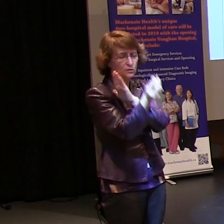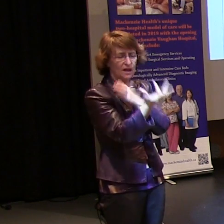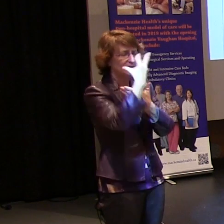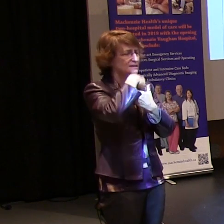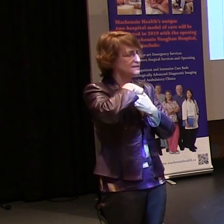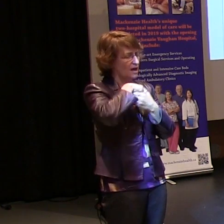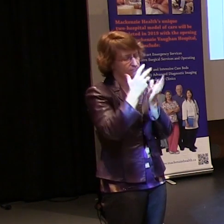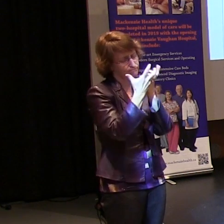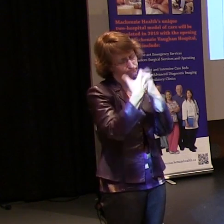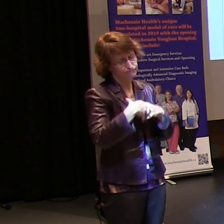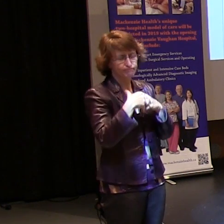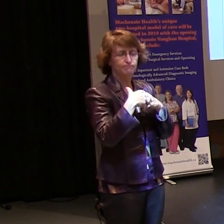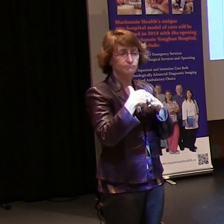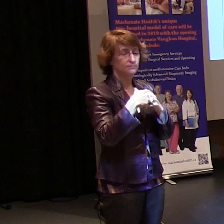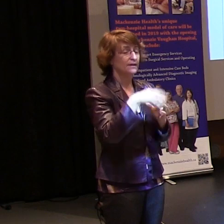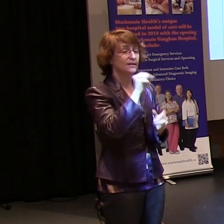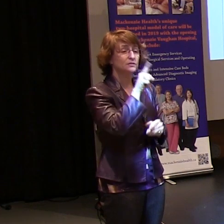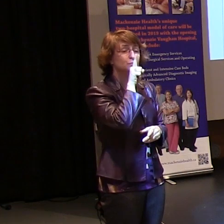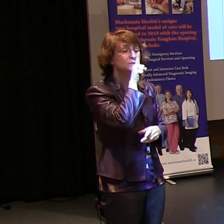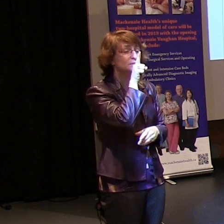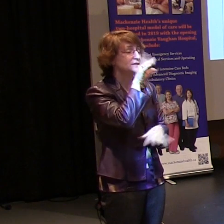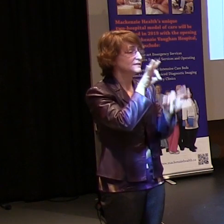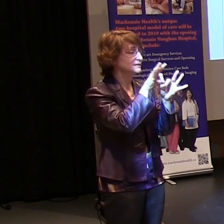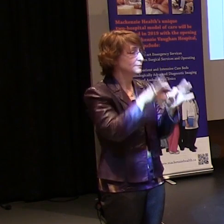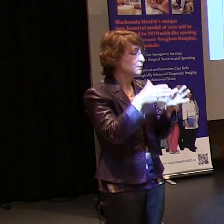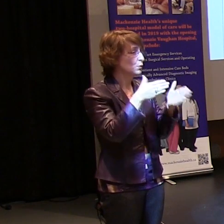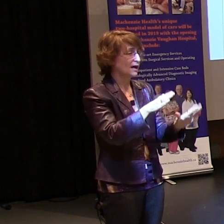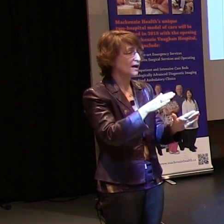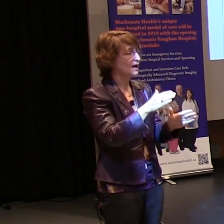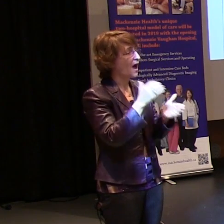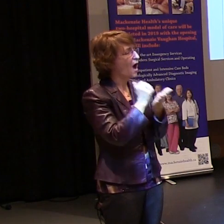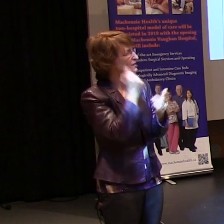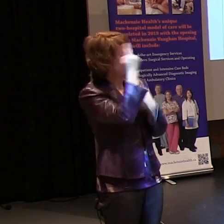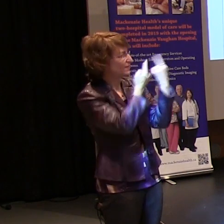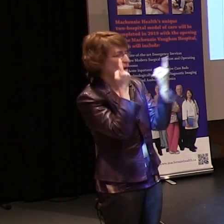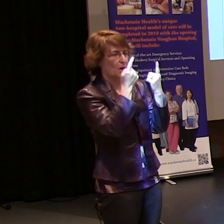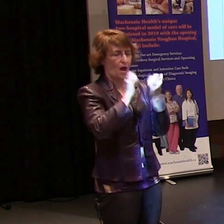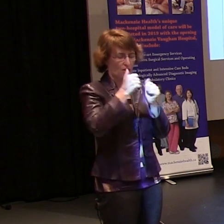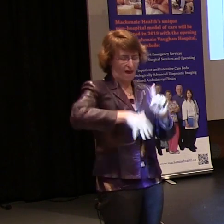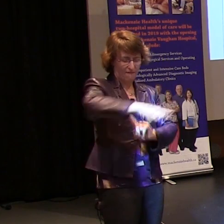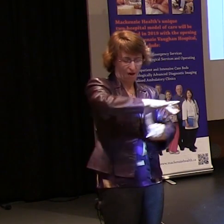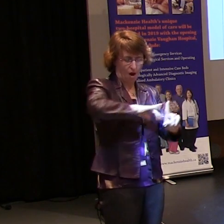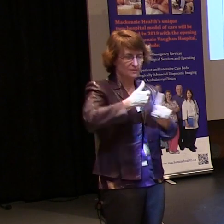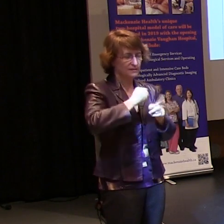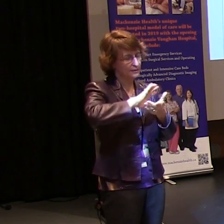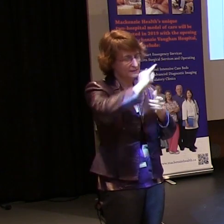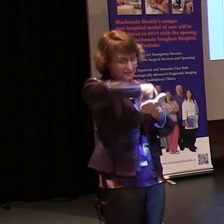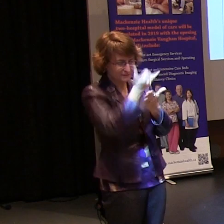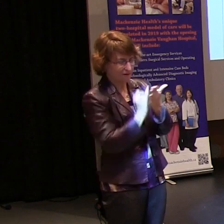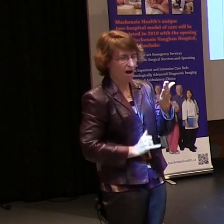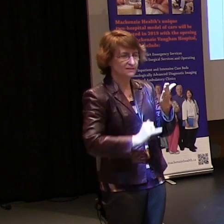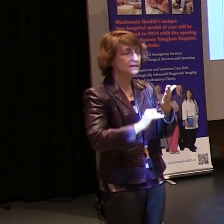life. That's a very simple way to think about how to craft the environment, and that can be done